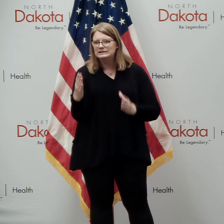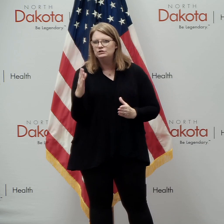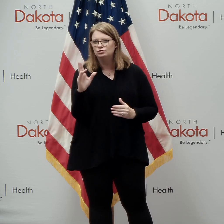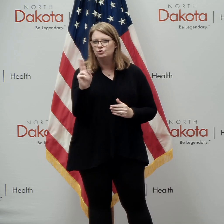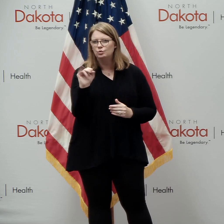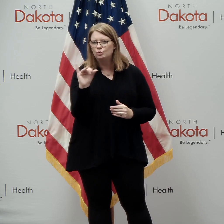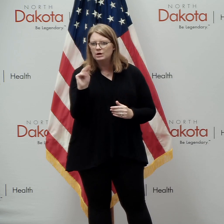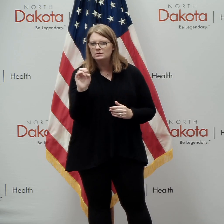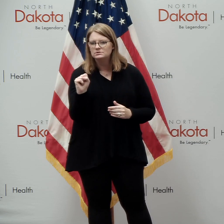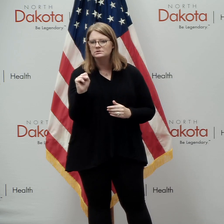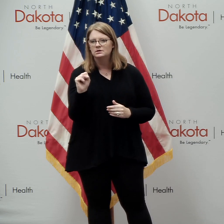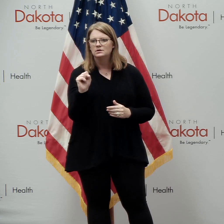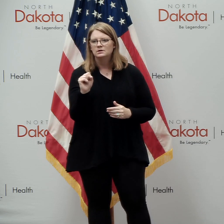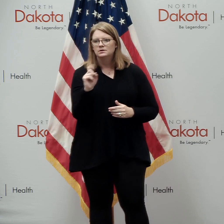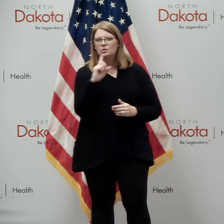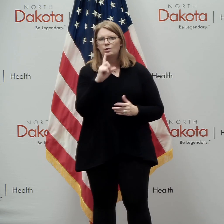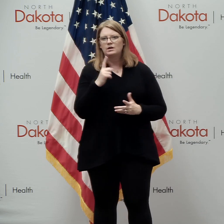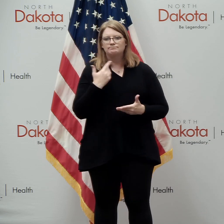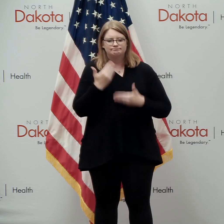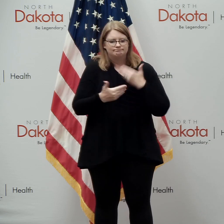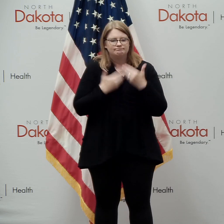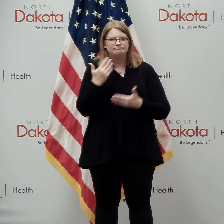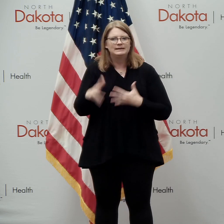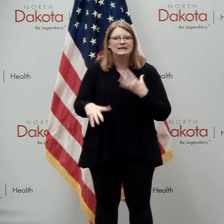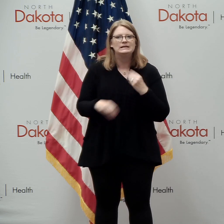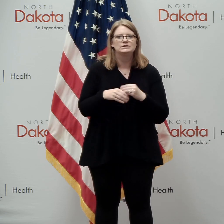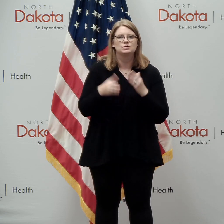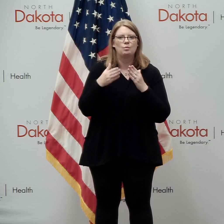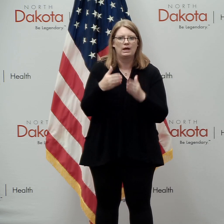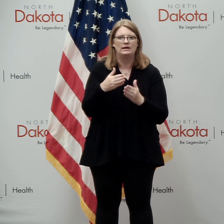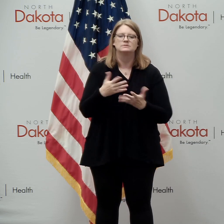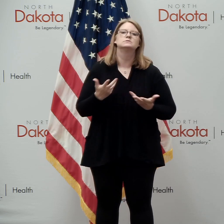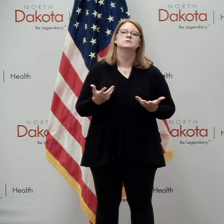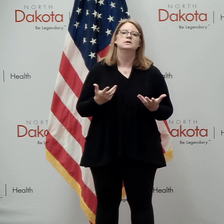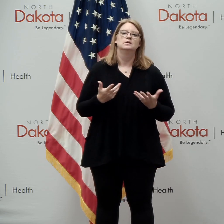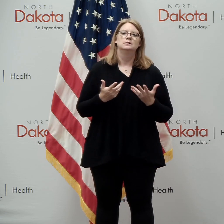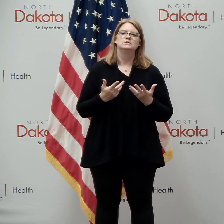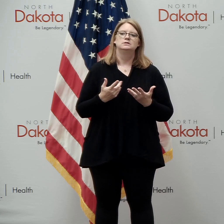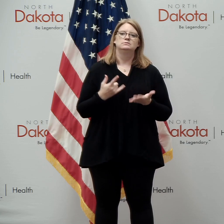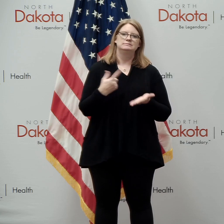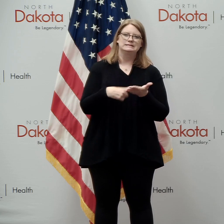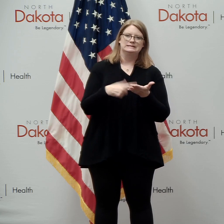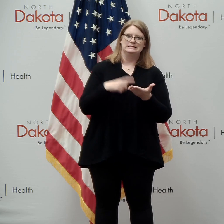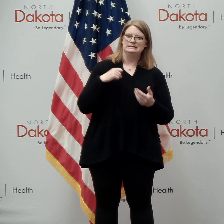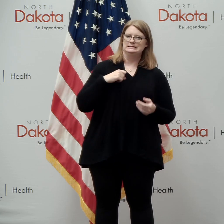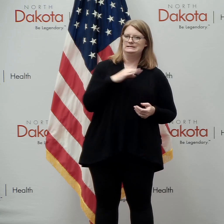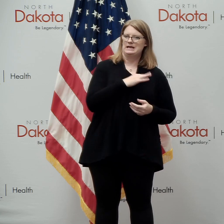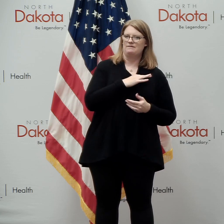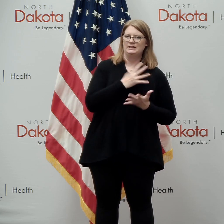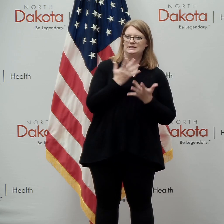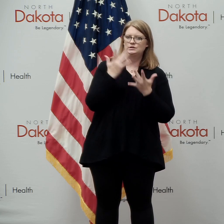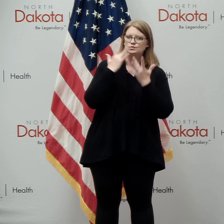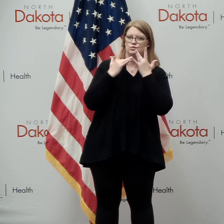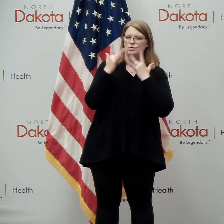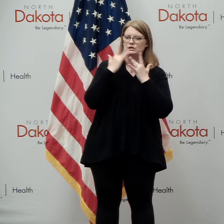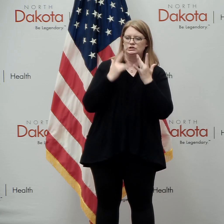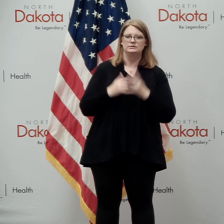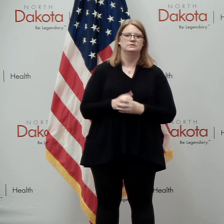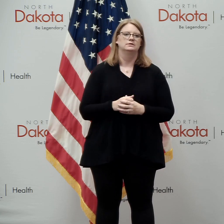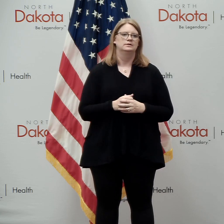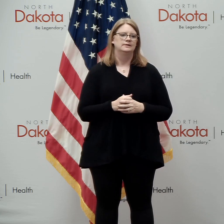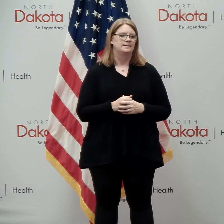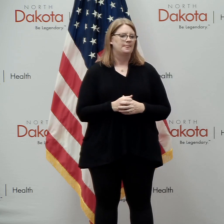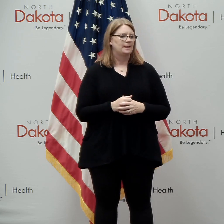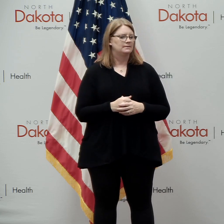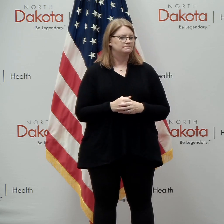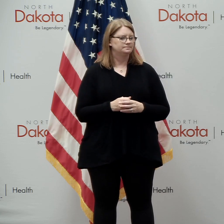others to explore additional ways to provide flexibility to address staffing shortages in K-12 due to